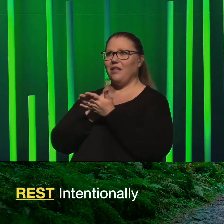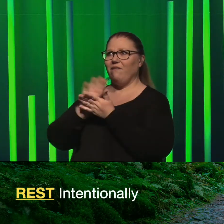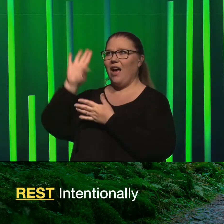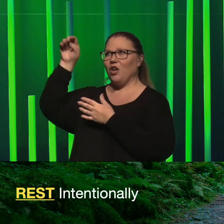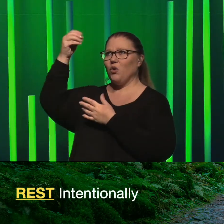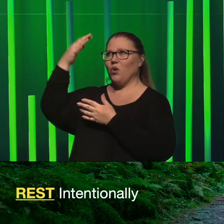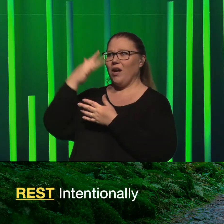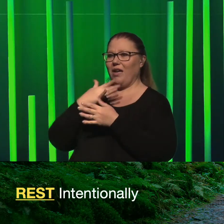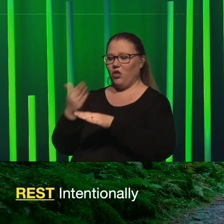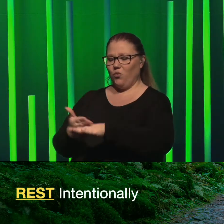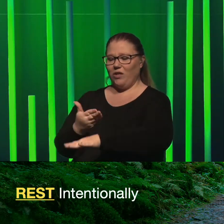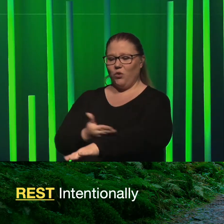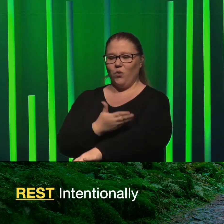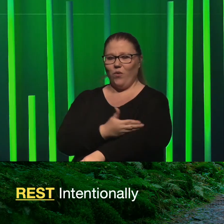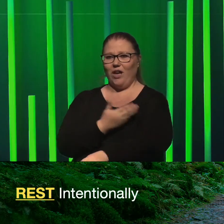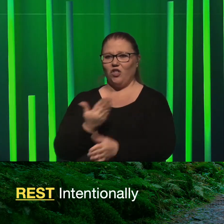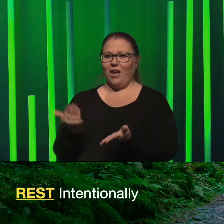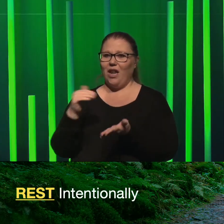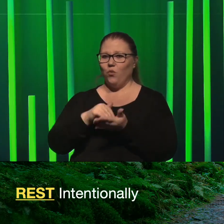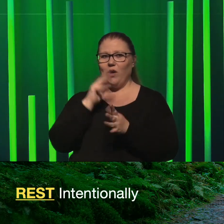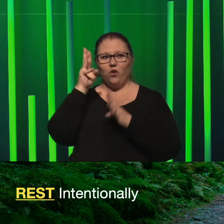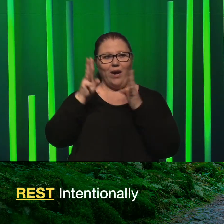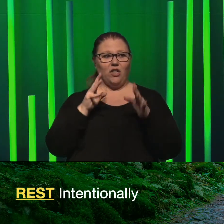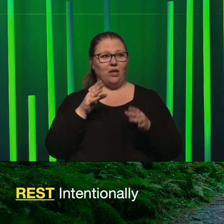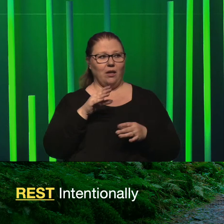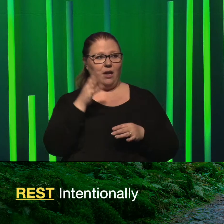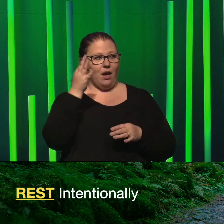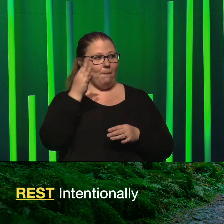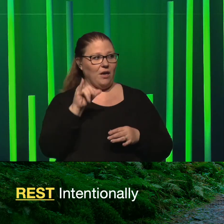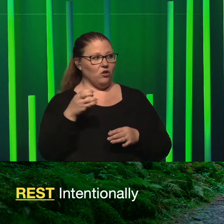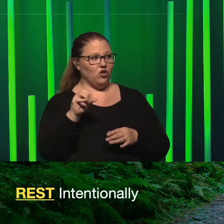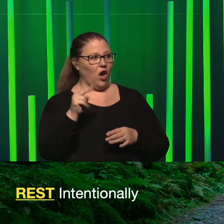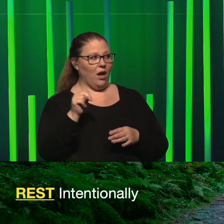restoration and recreation. He doesn't even know that.